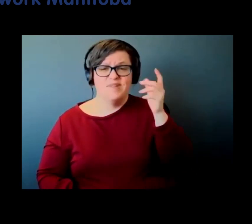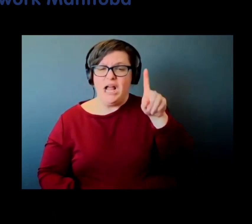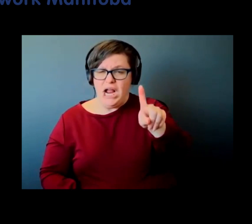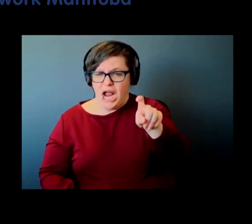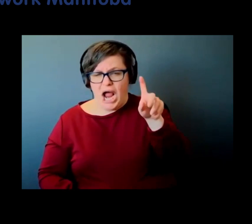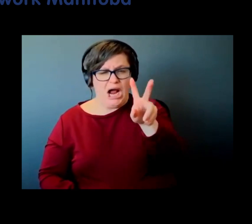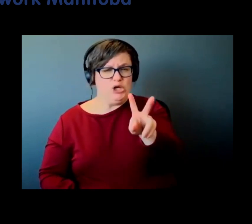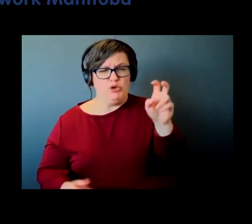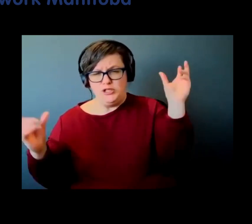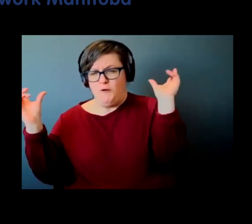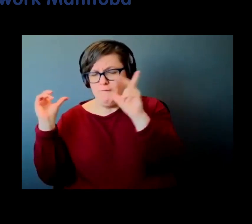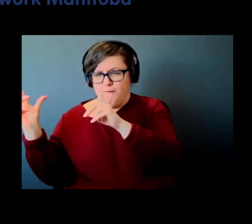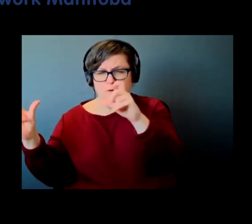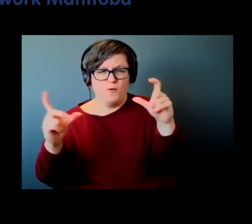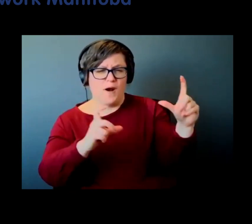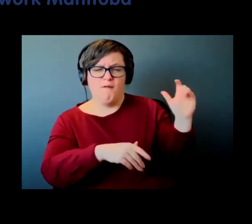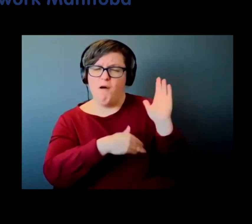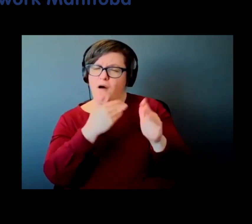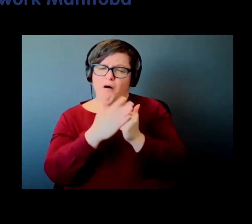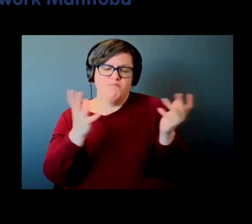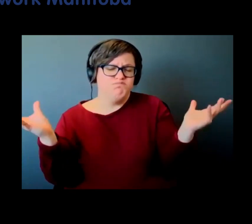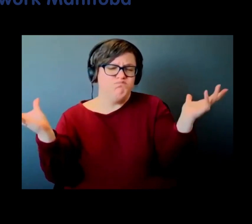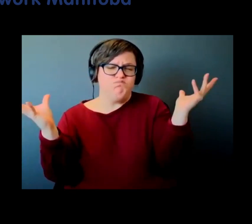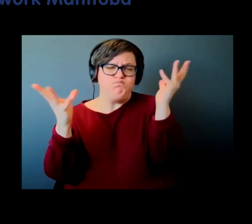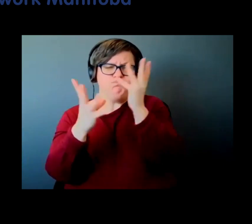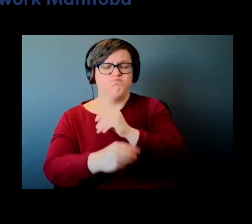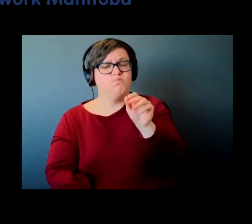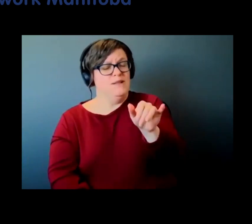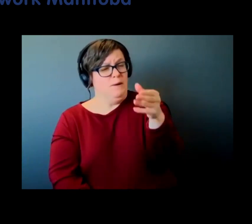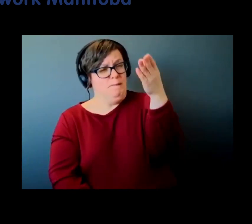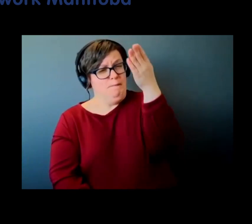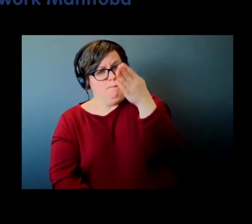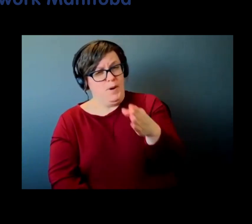so striking. The blue is so